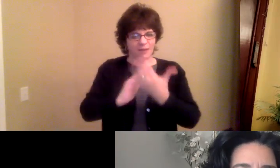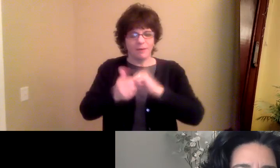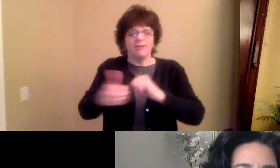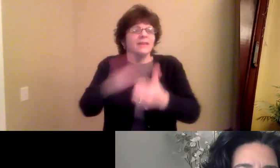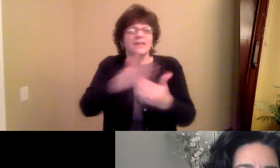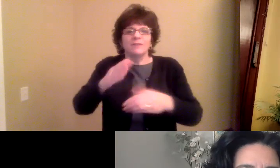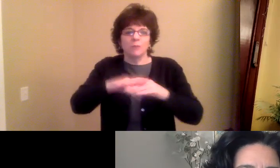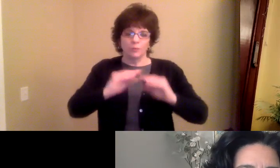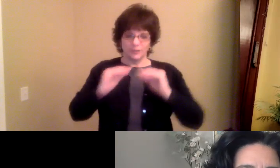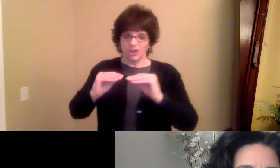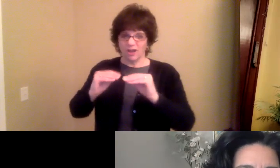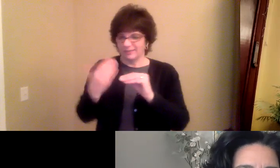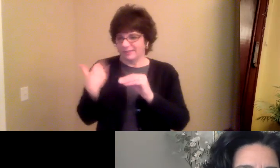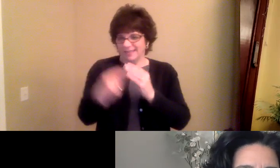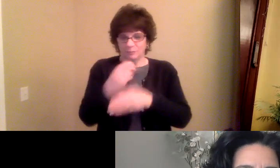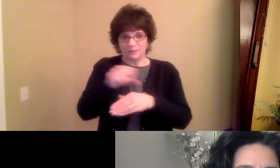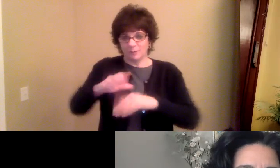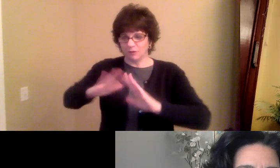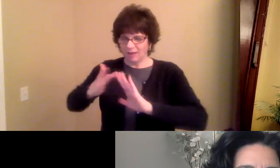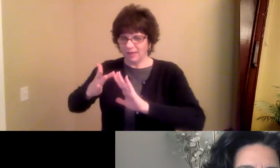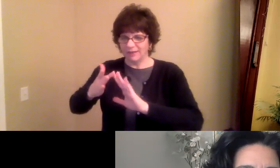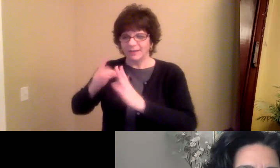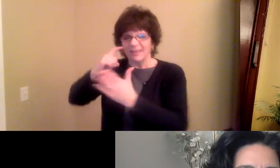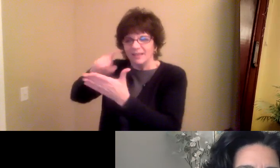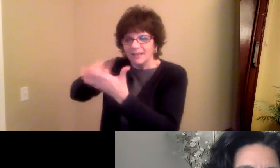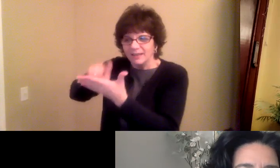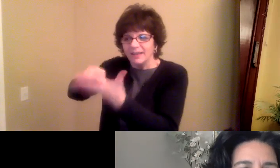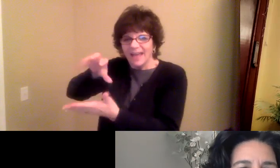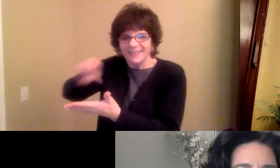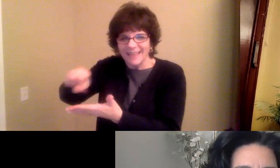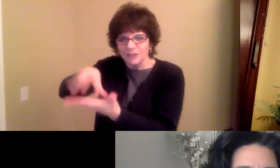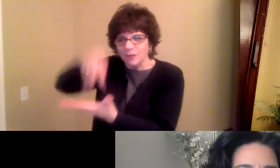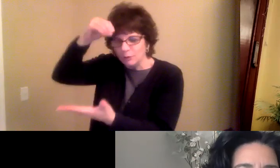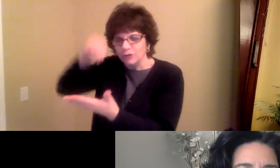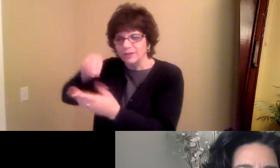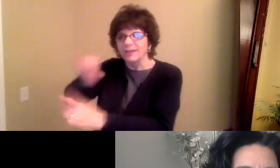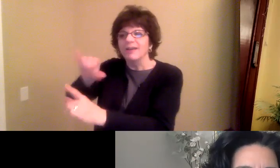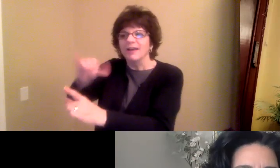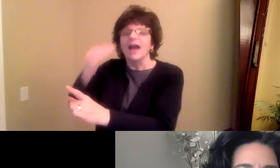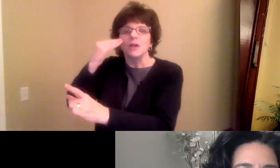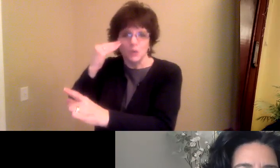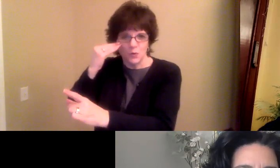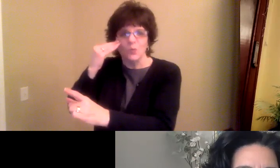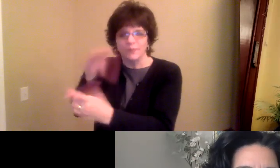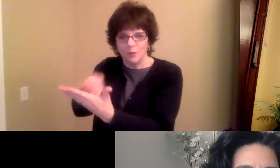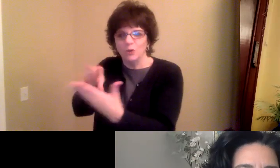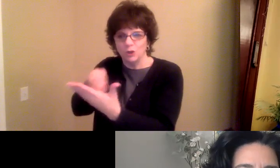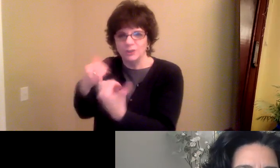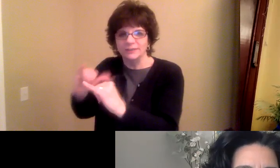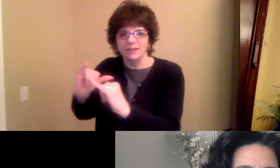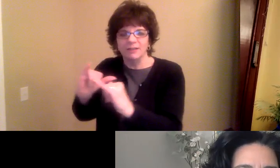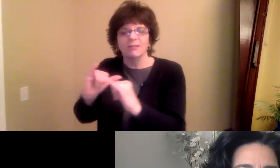were online, I could see them learning. And it really reinforced for